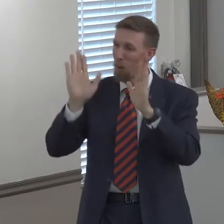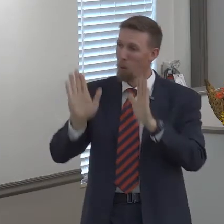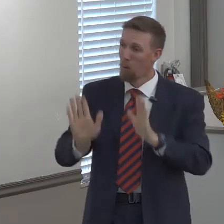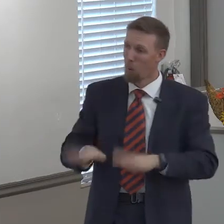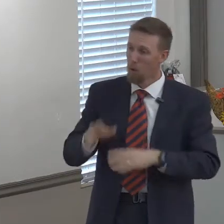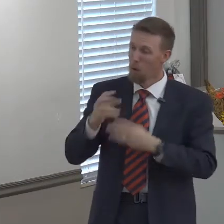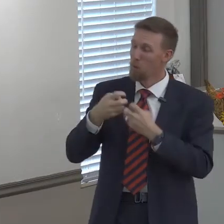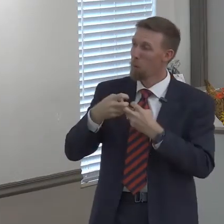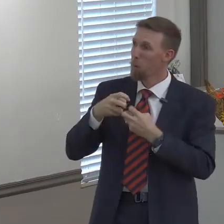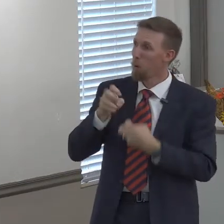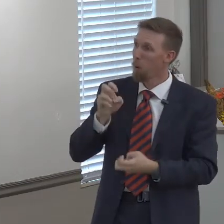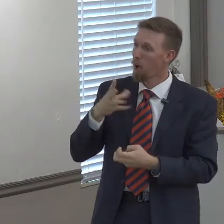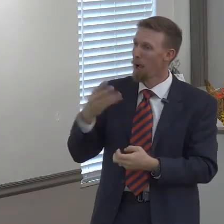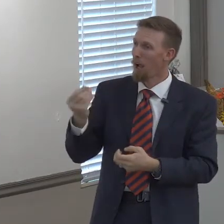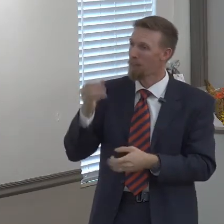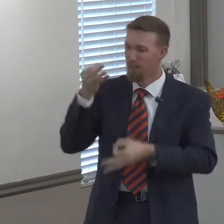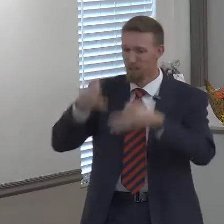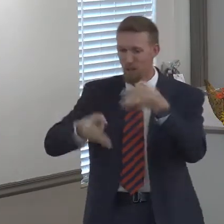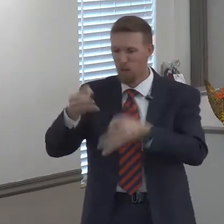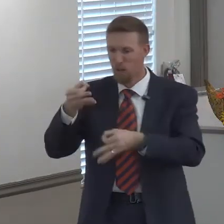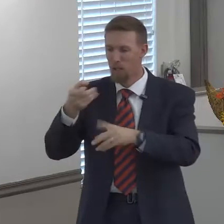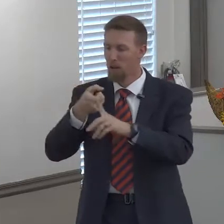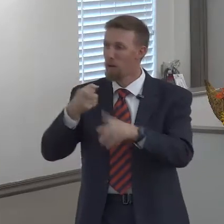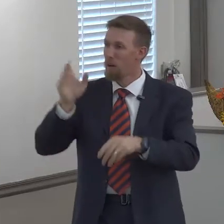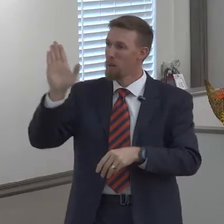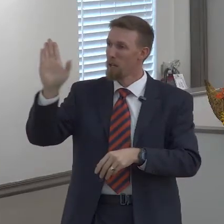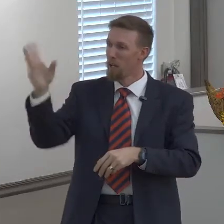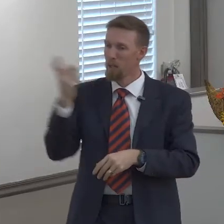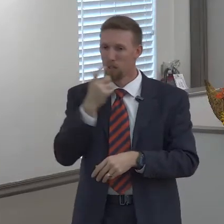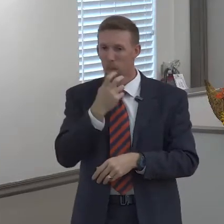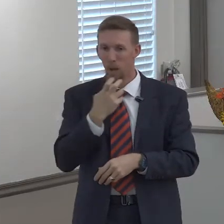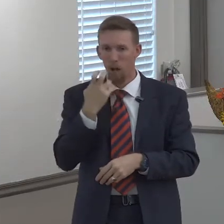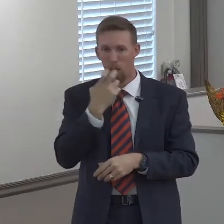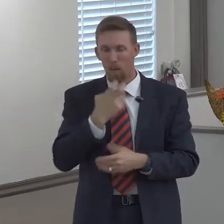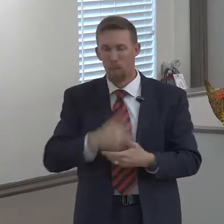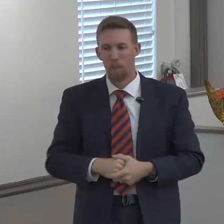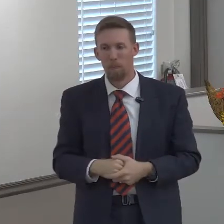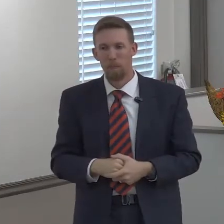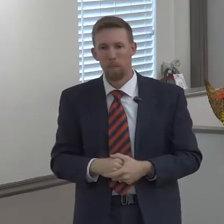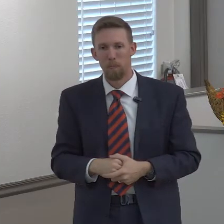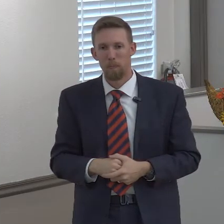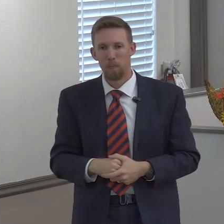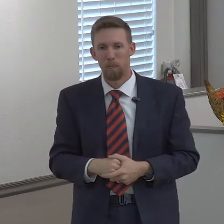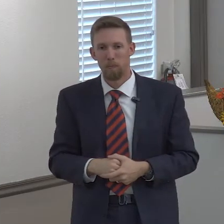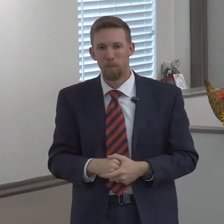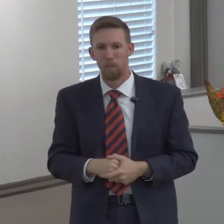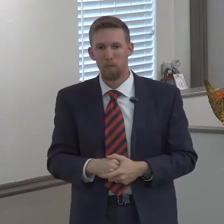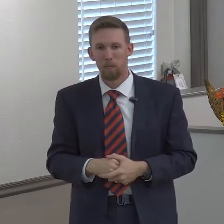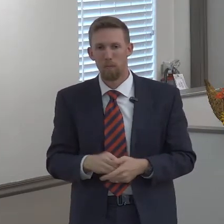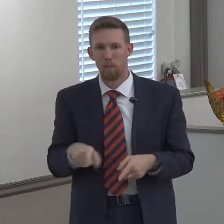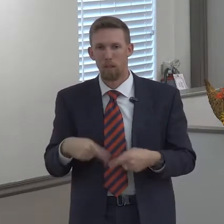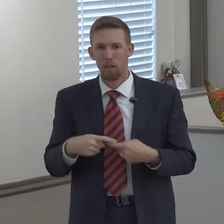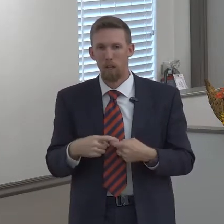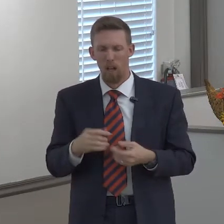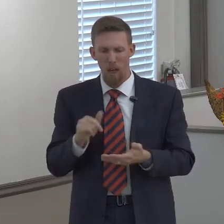"Sing unto Him, sing psalms unto Him, talk ye of all His wondrous